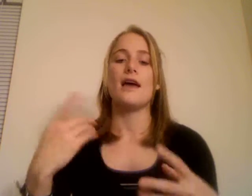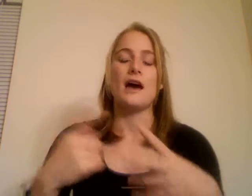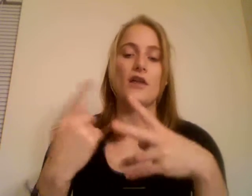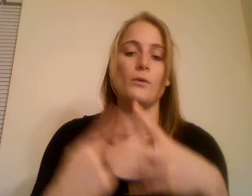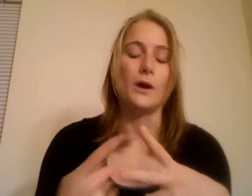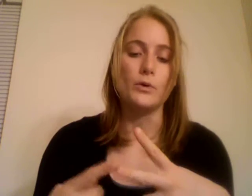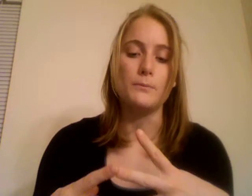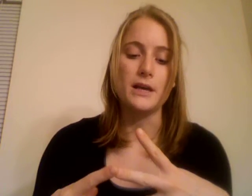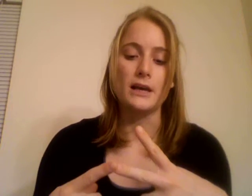Another one would be